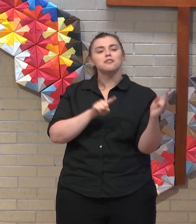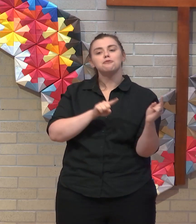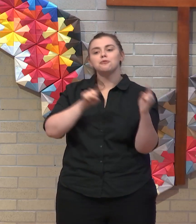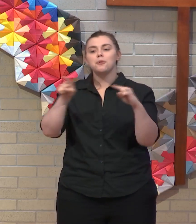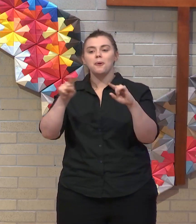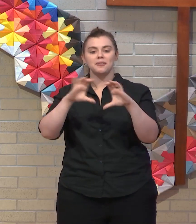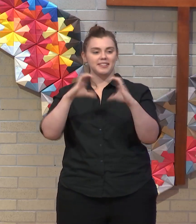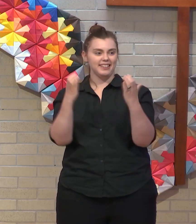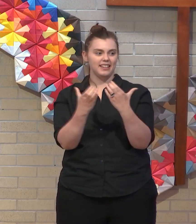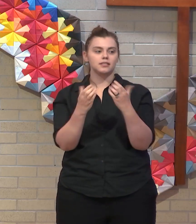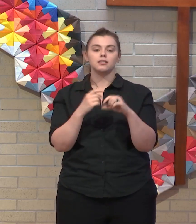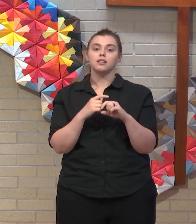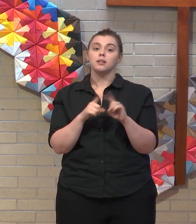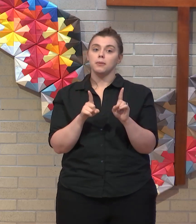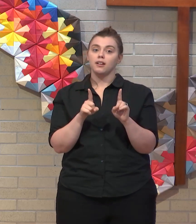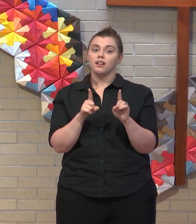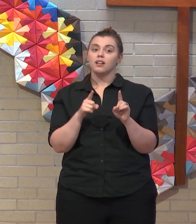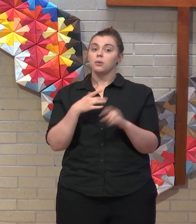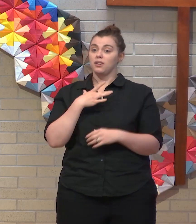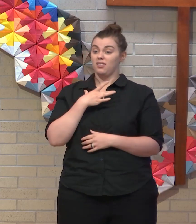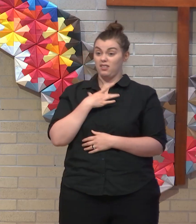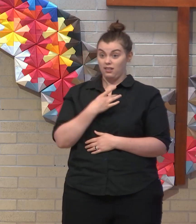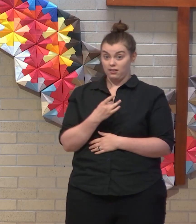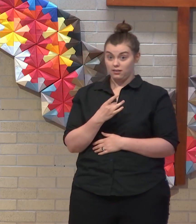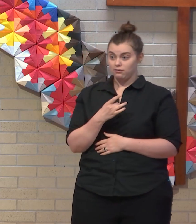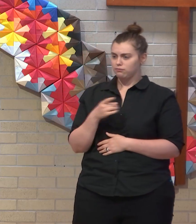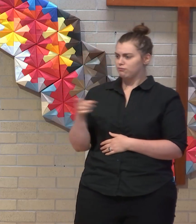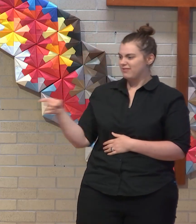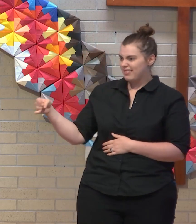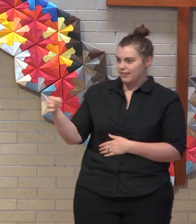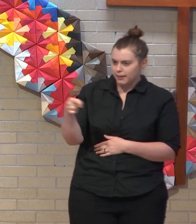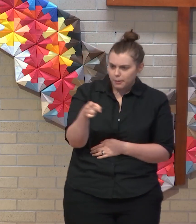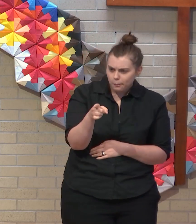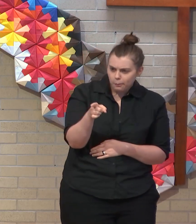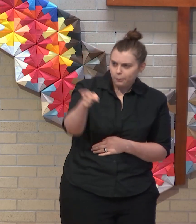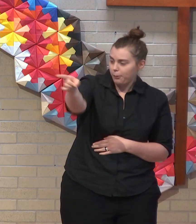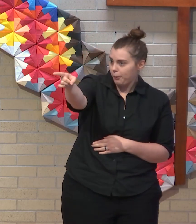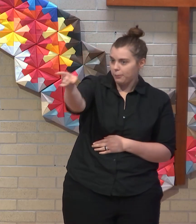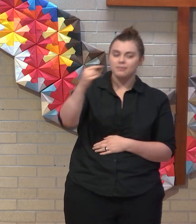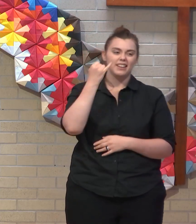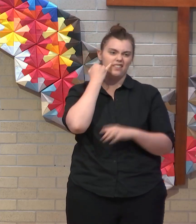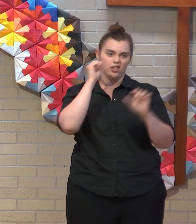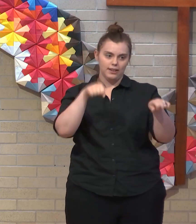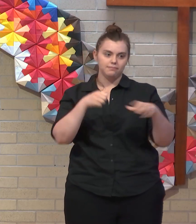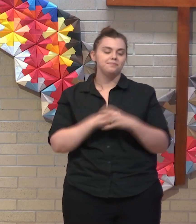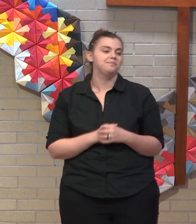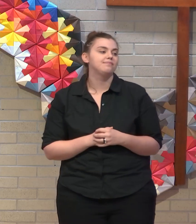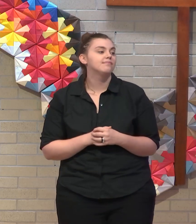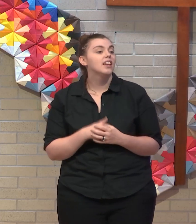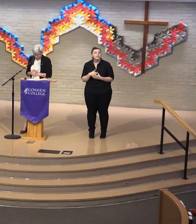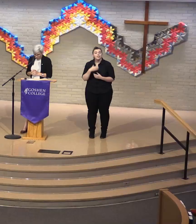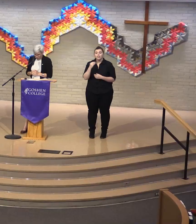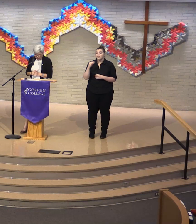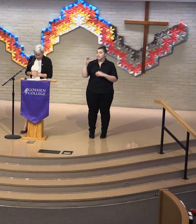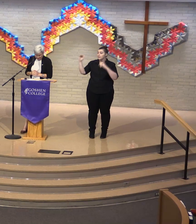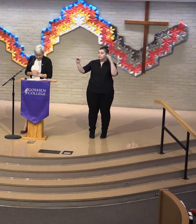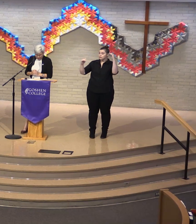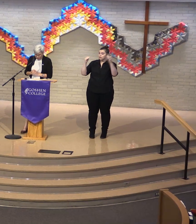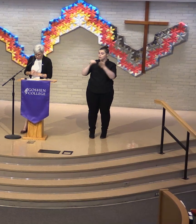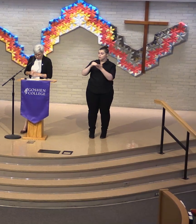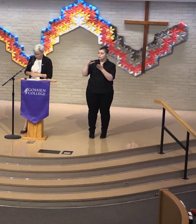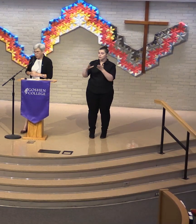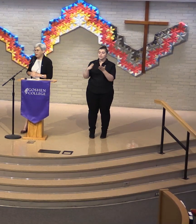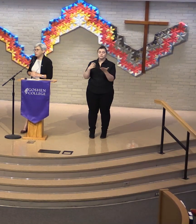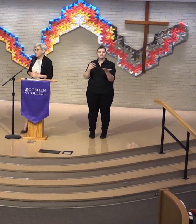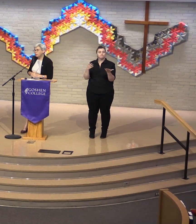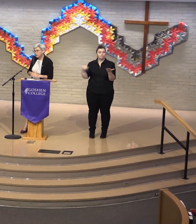to your classroom, but we'd like you to walk out through this aisle, if you could, and our grown-up students would like to give